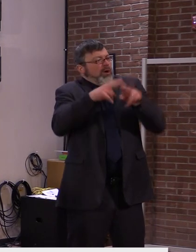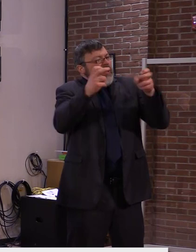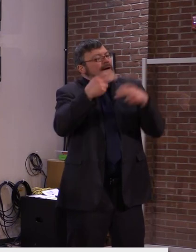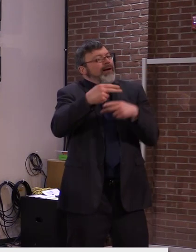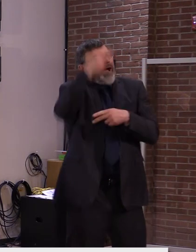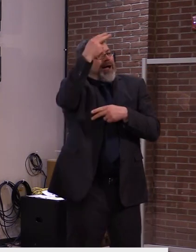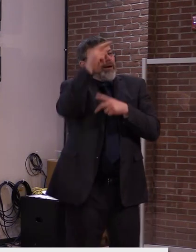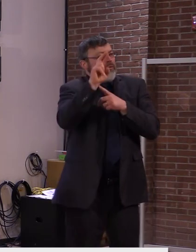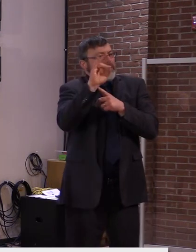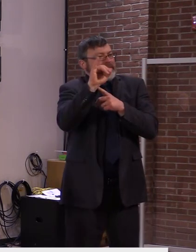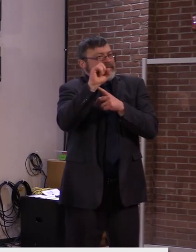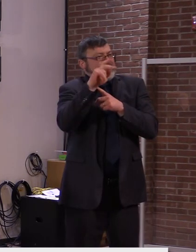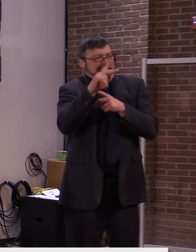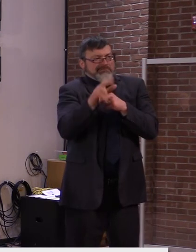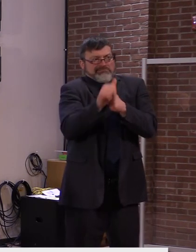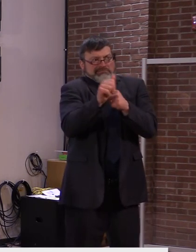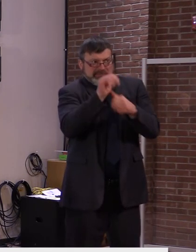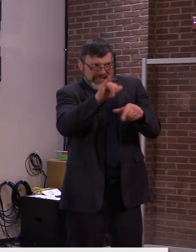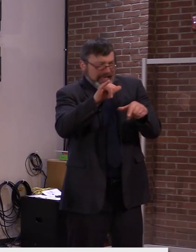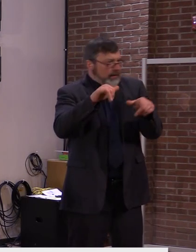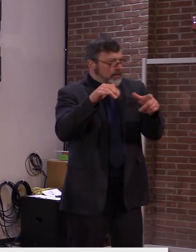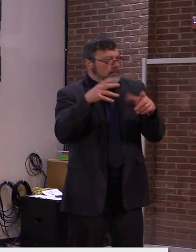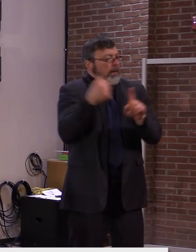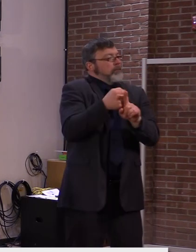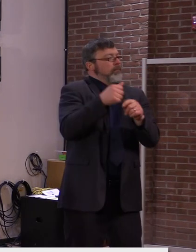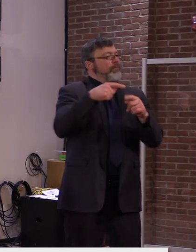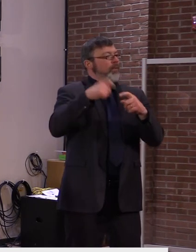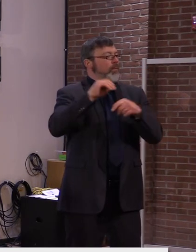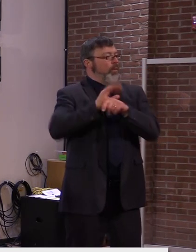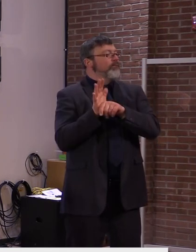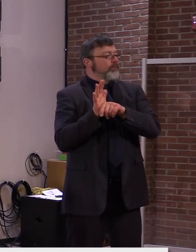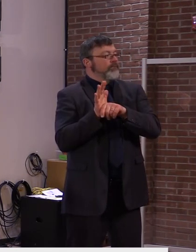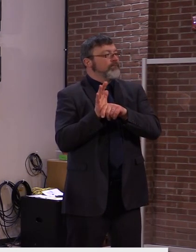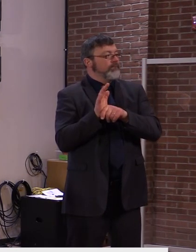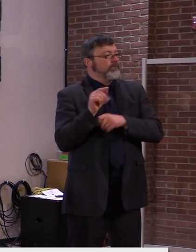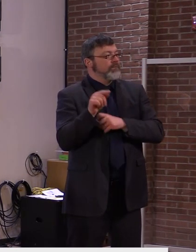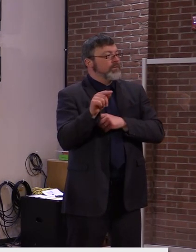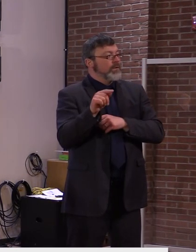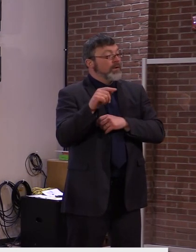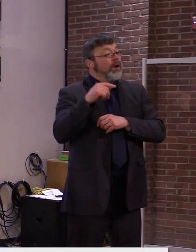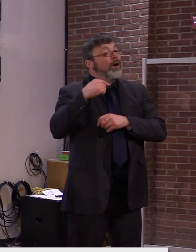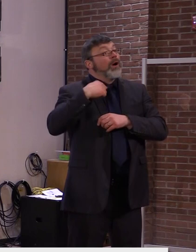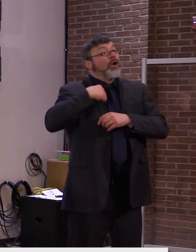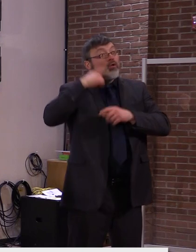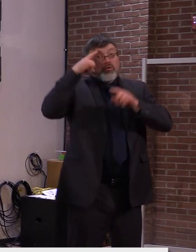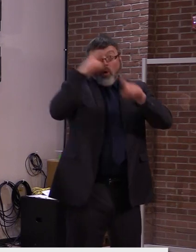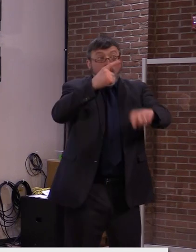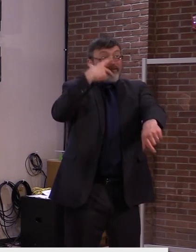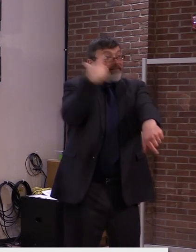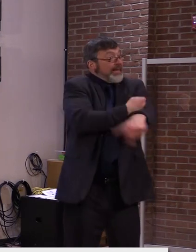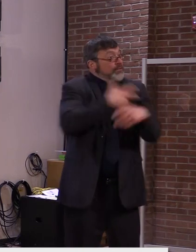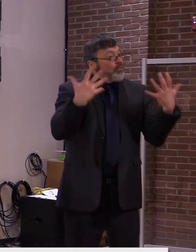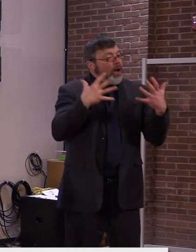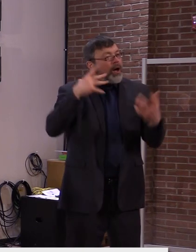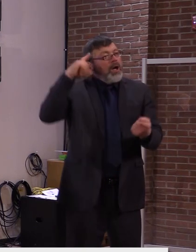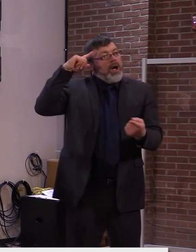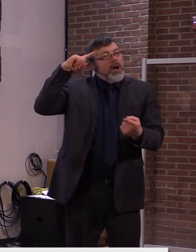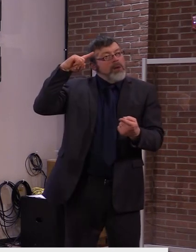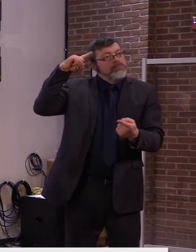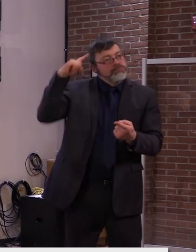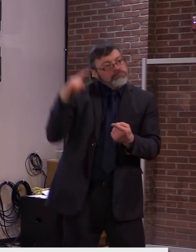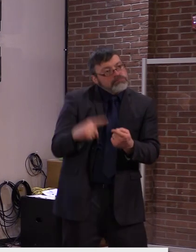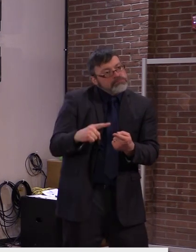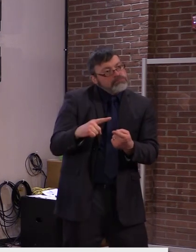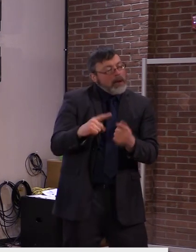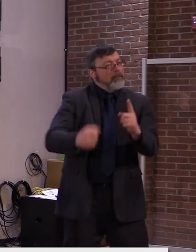previously mentioned, we are now discussing and planning for phase six. Of course, all of our future